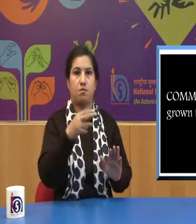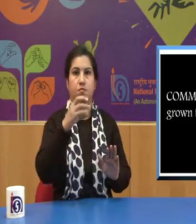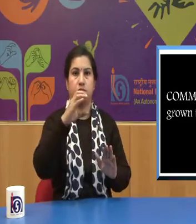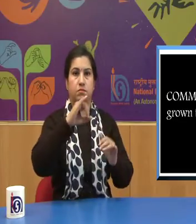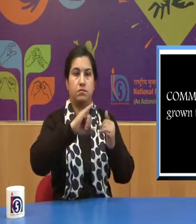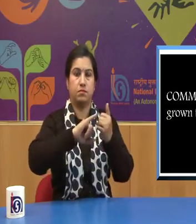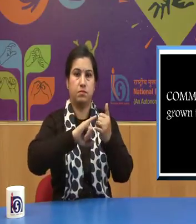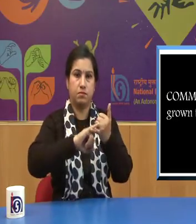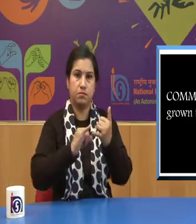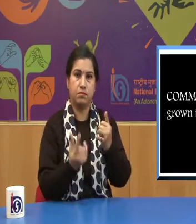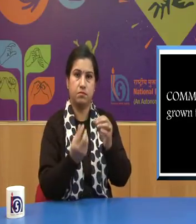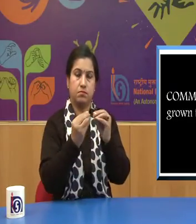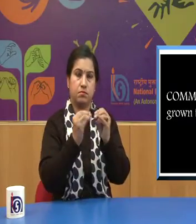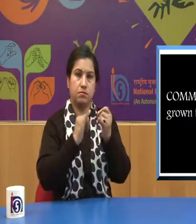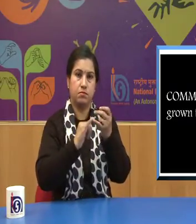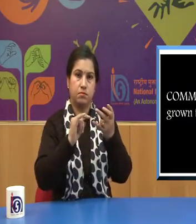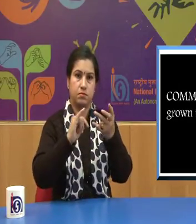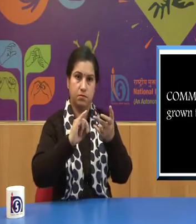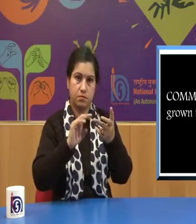For example, wheat,